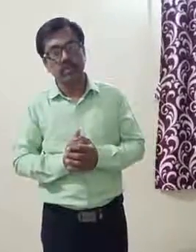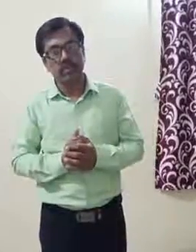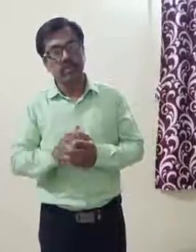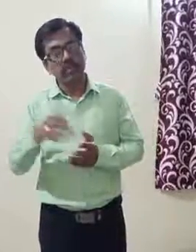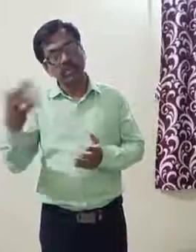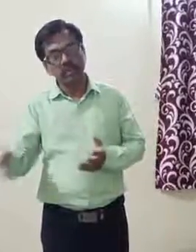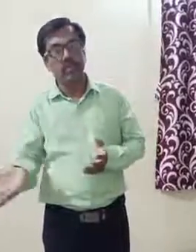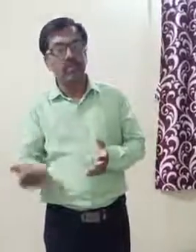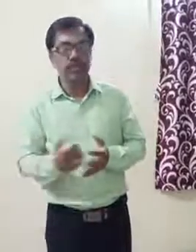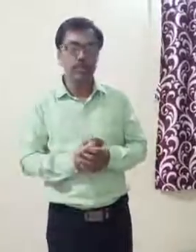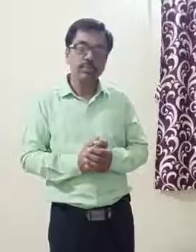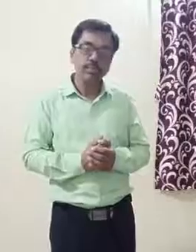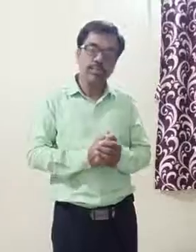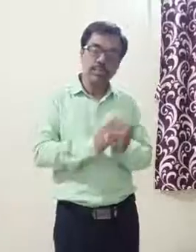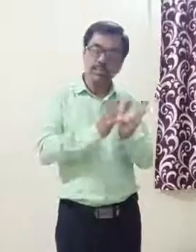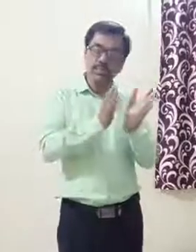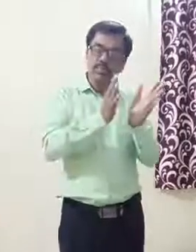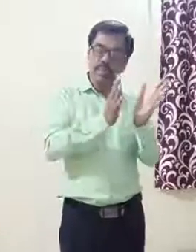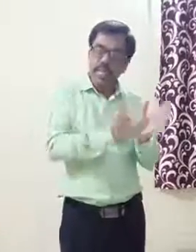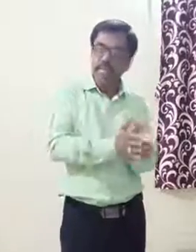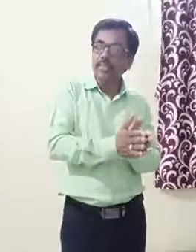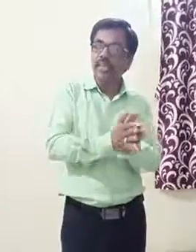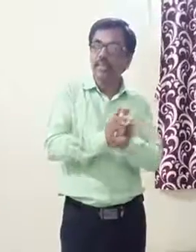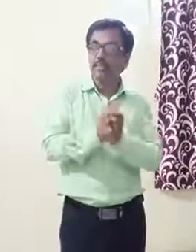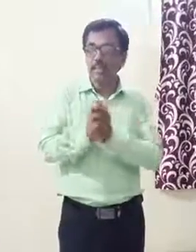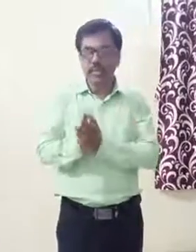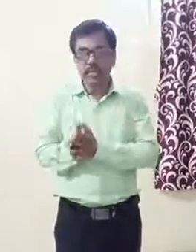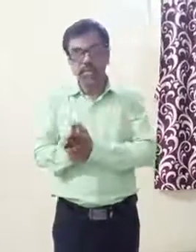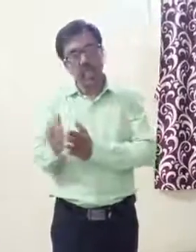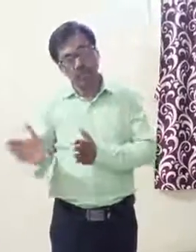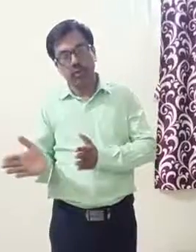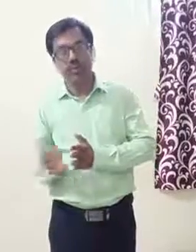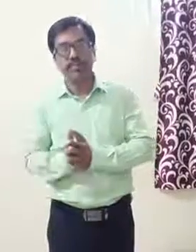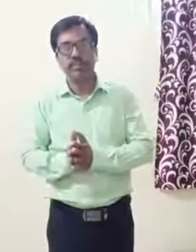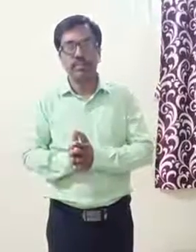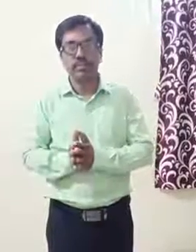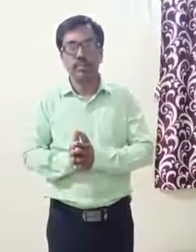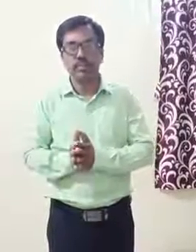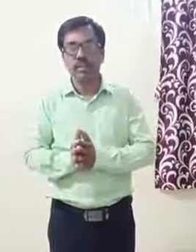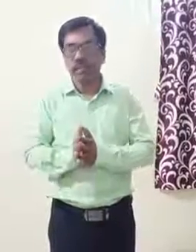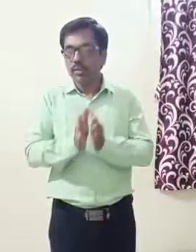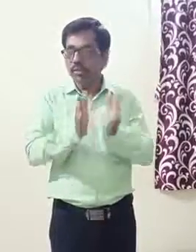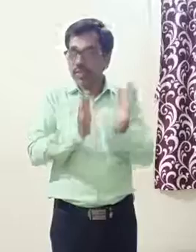in the other part of the Europe, means they carried the idea of the nationalism abroad. So in this